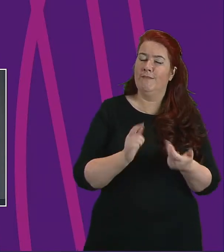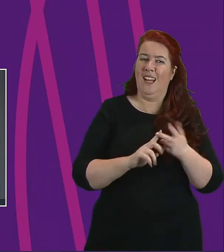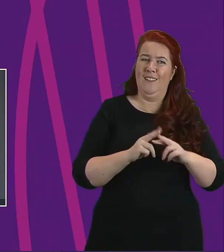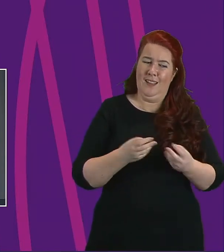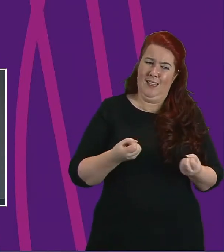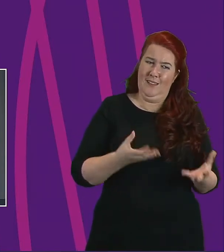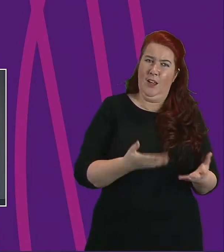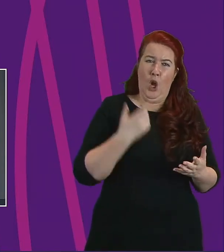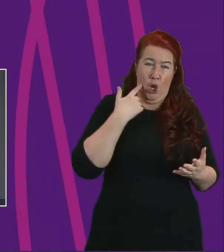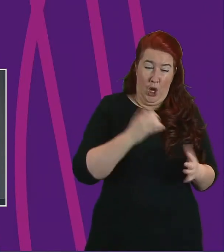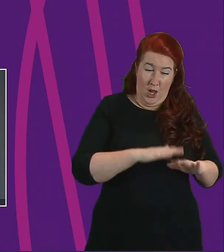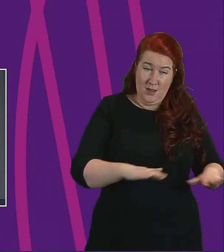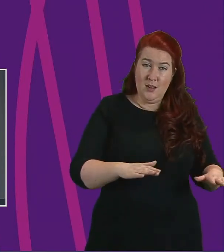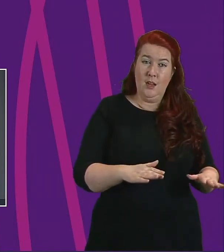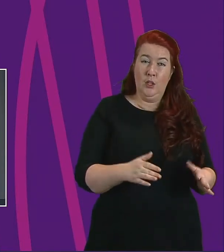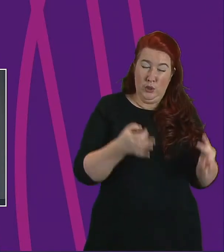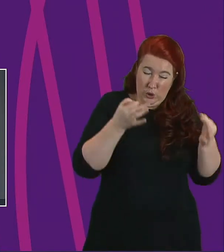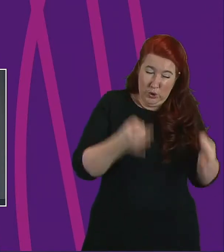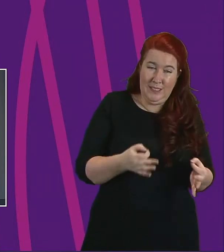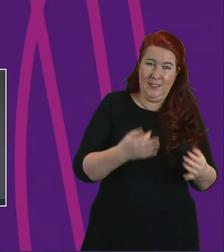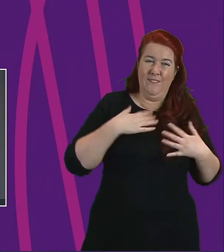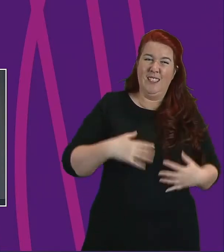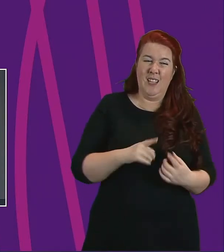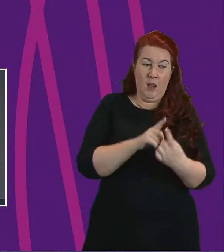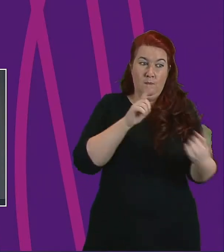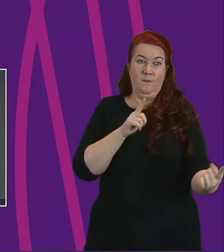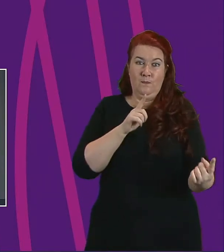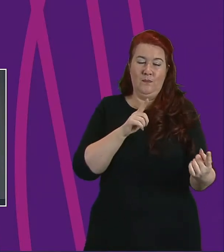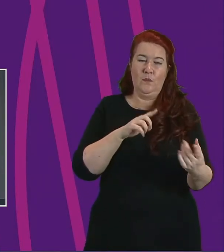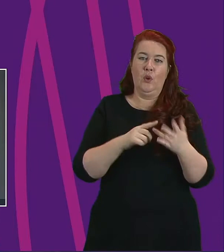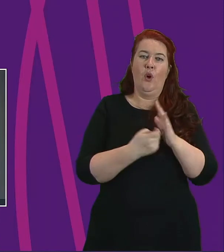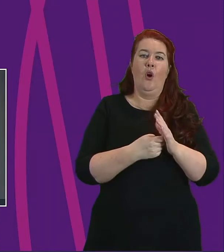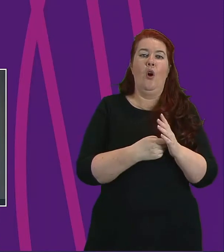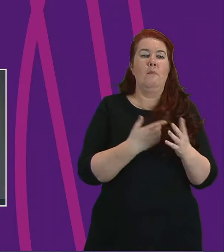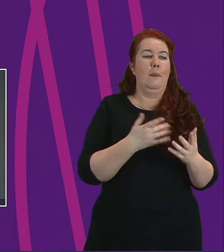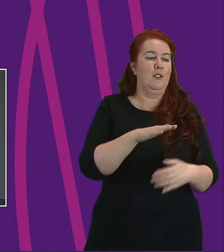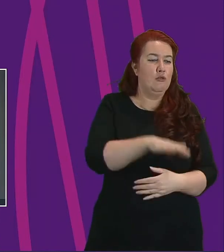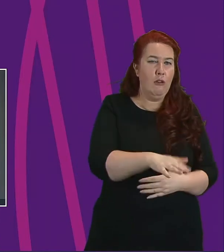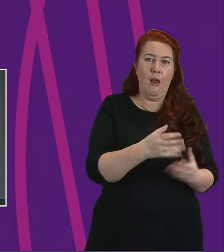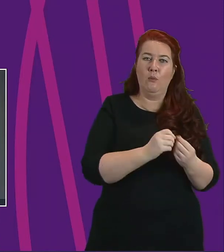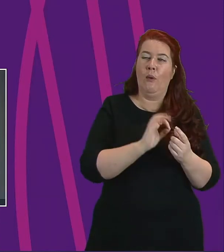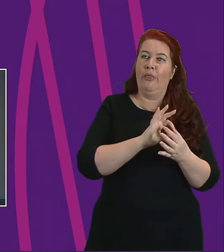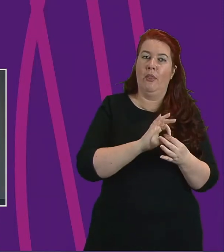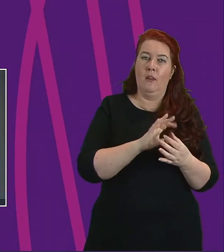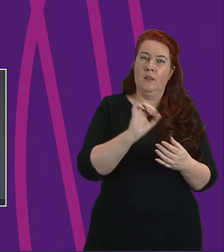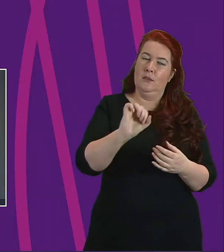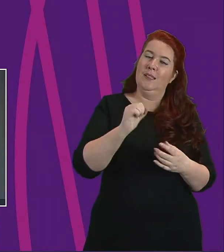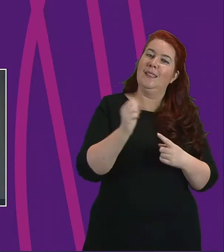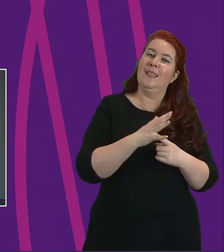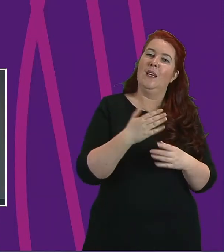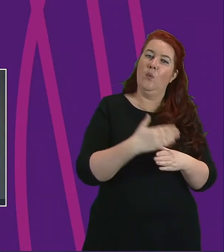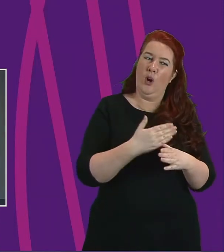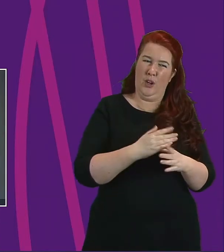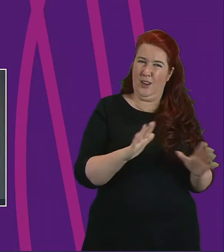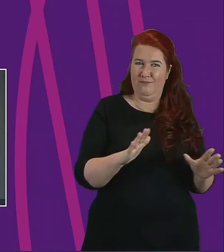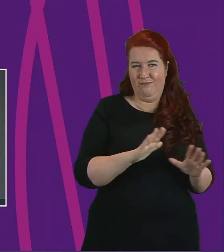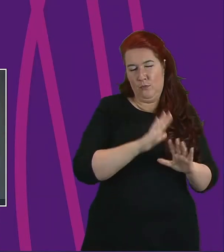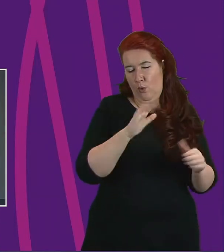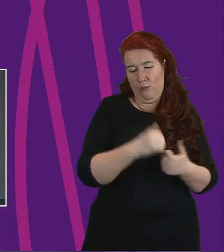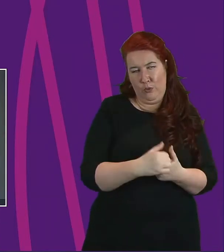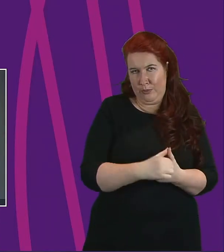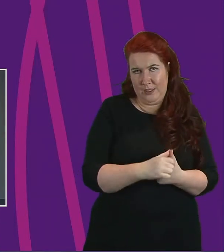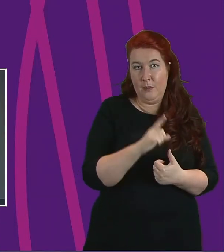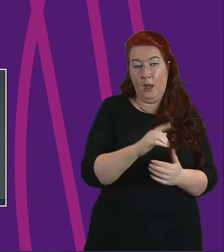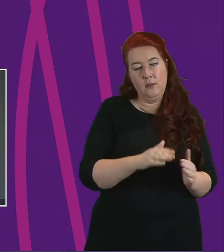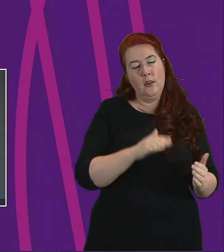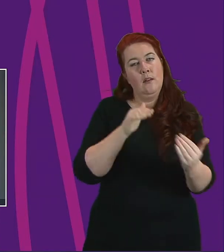physical distancing between young children or between a child and key worker. Alternative age-appropriate public health